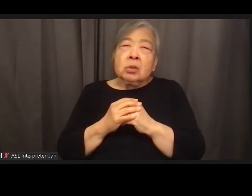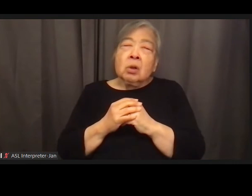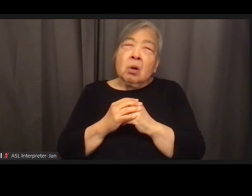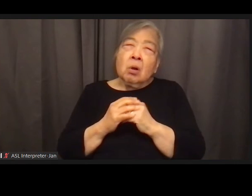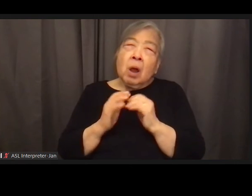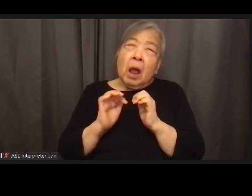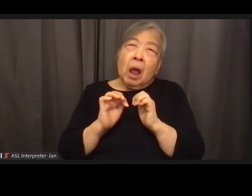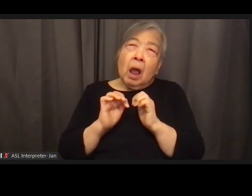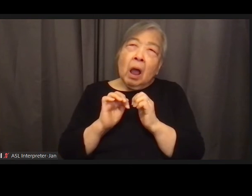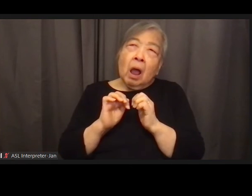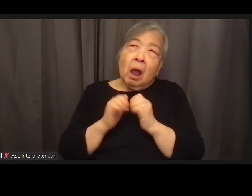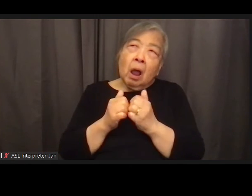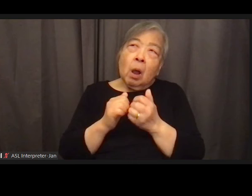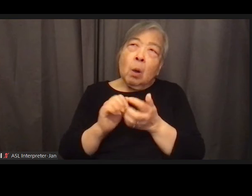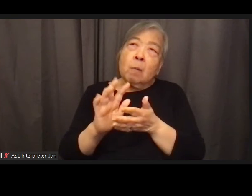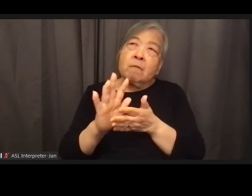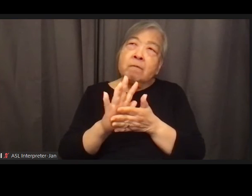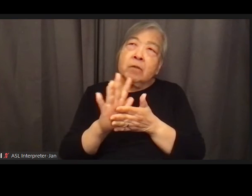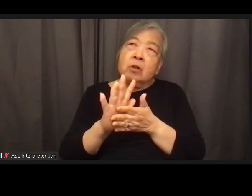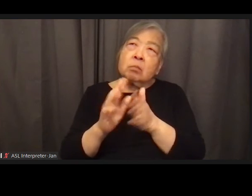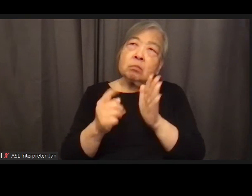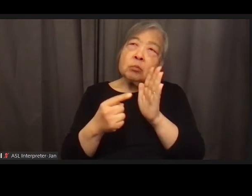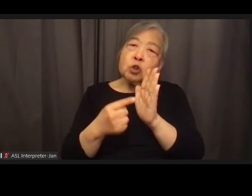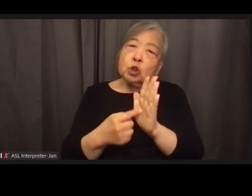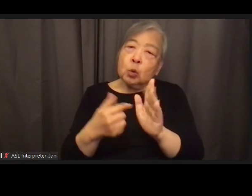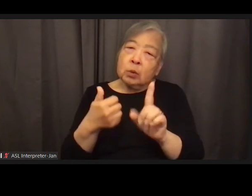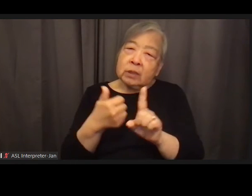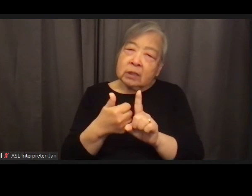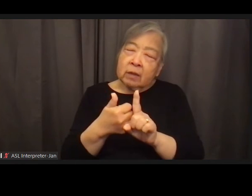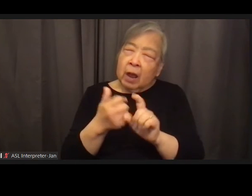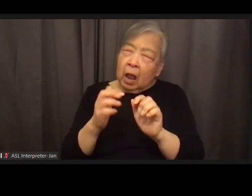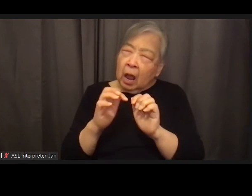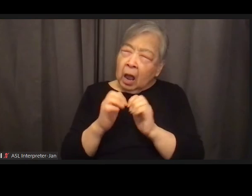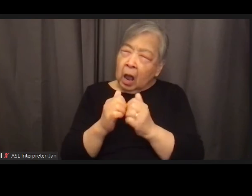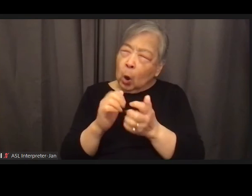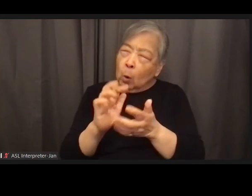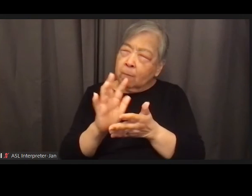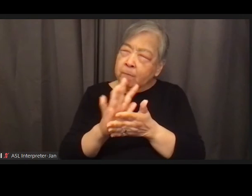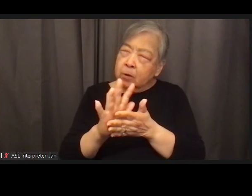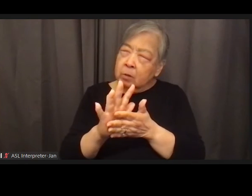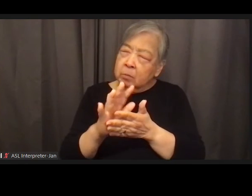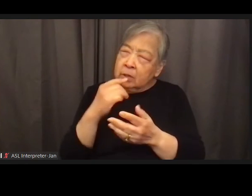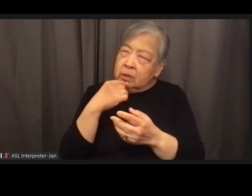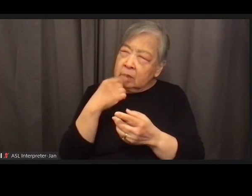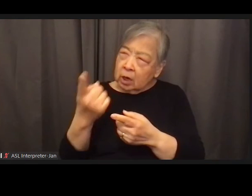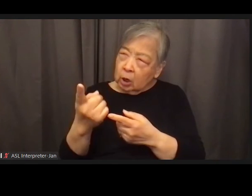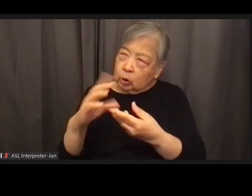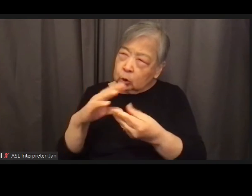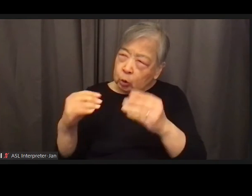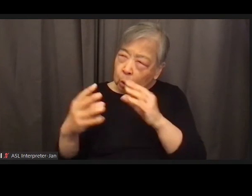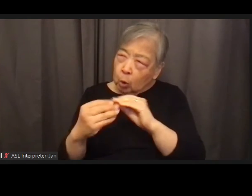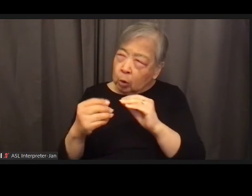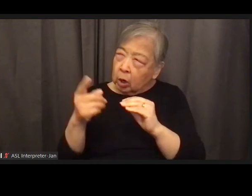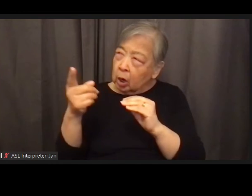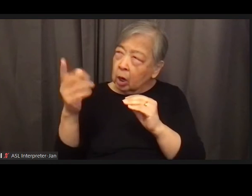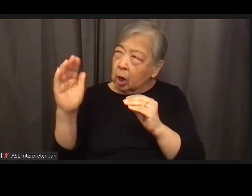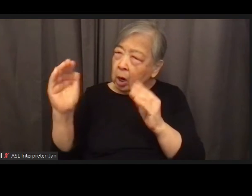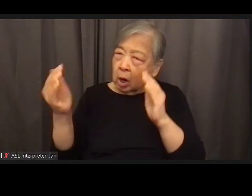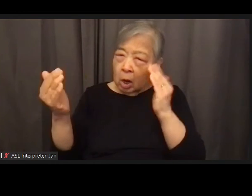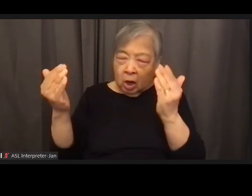film exhibits itself and the story would be different from reading a book about, let's